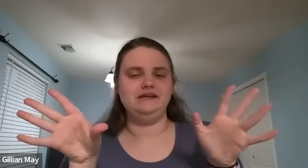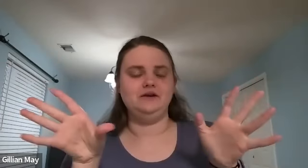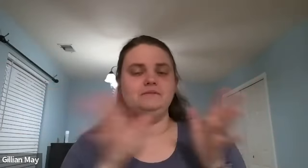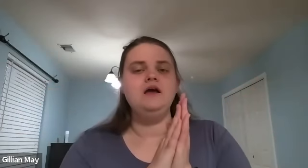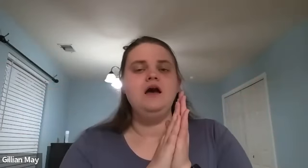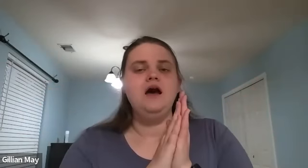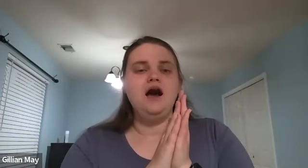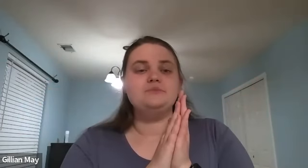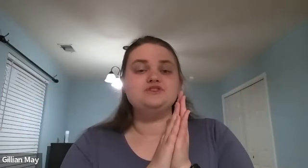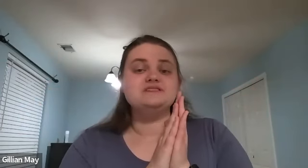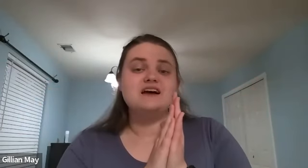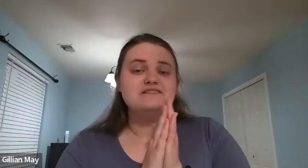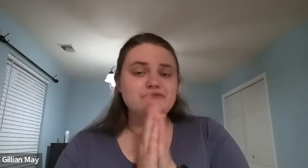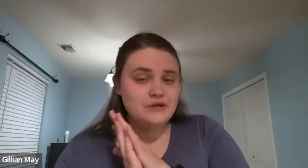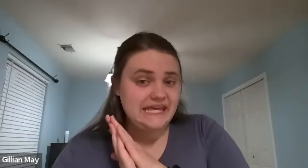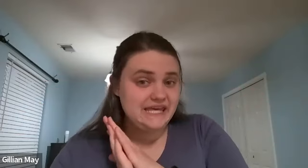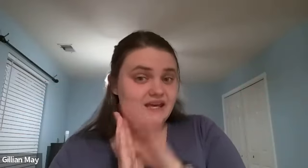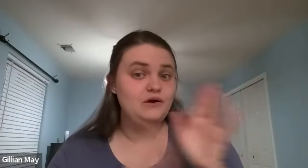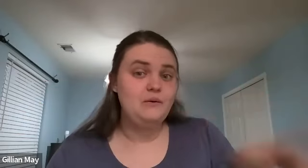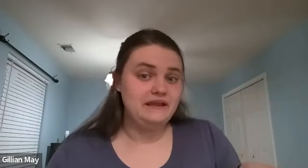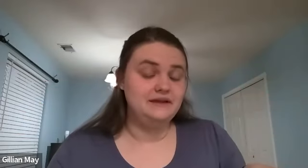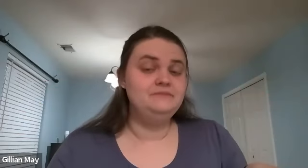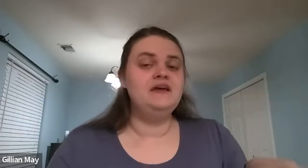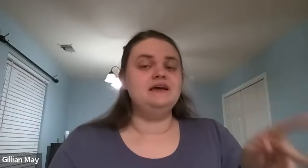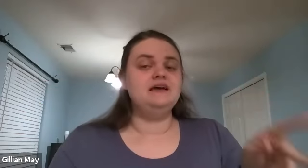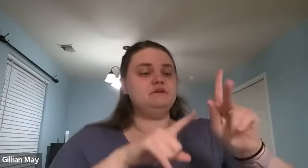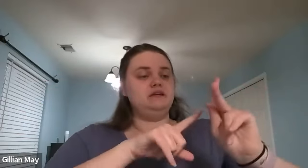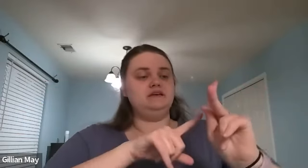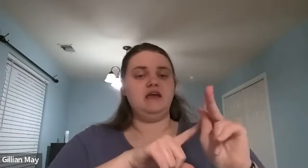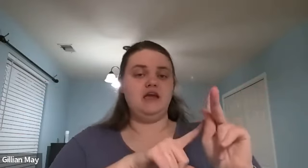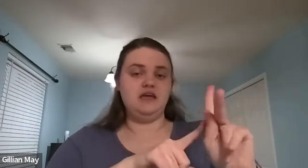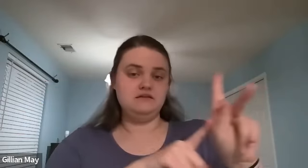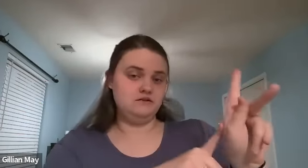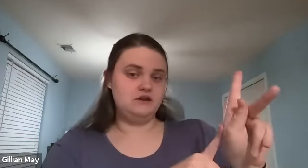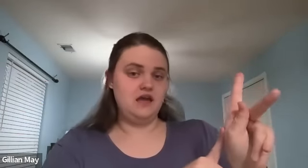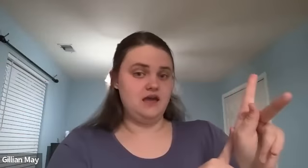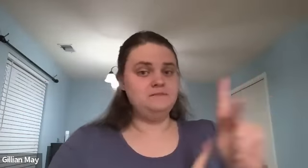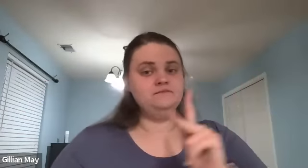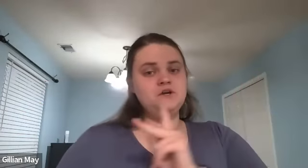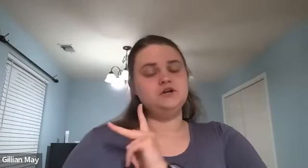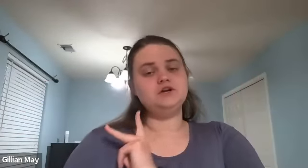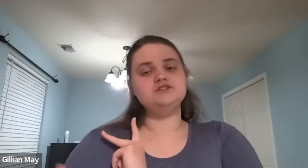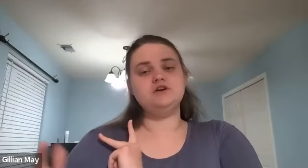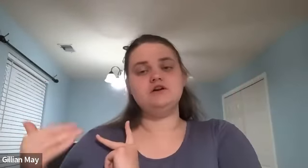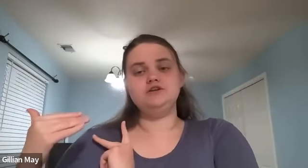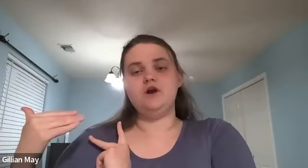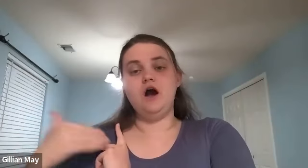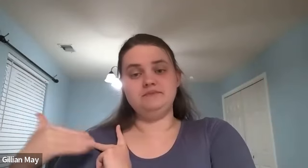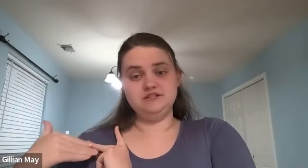here. So the sign for King and Queen is going to be K, your K. You're going to start on your opposite